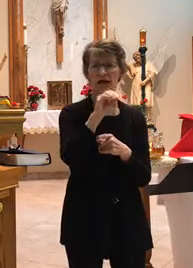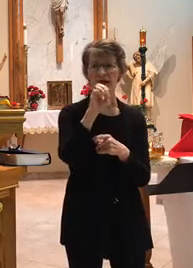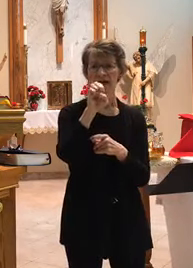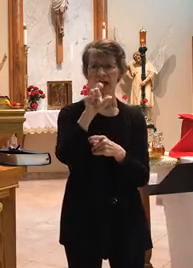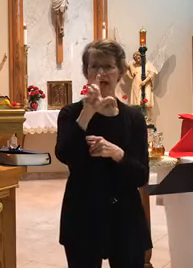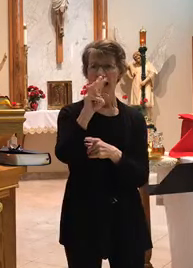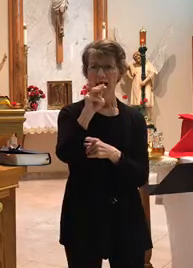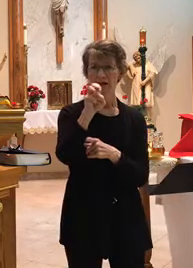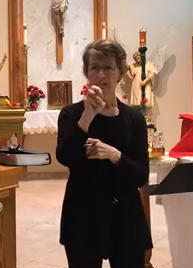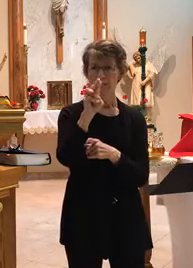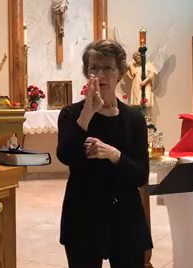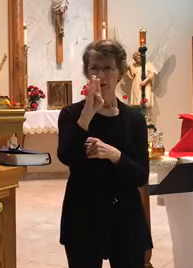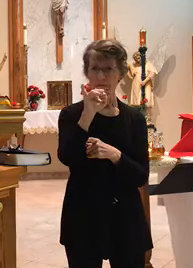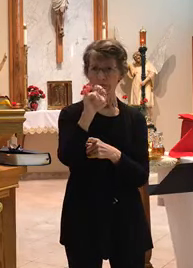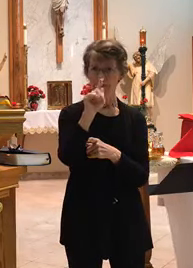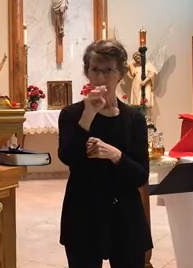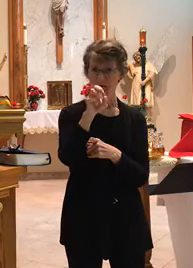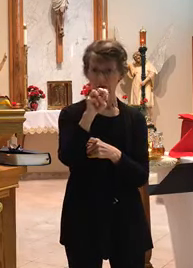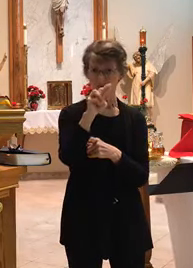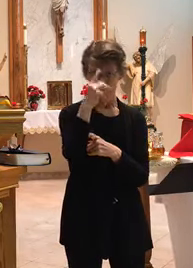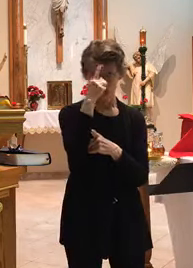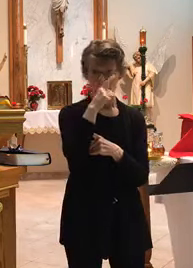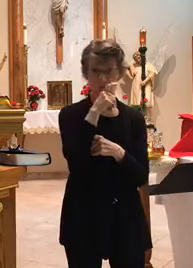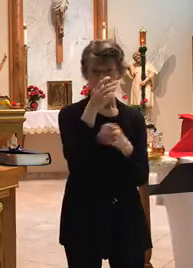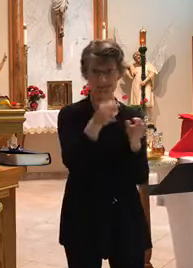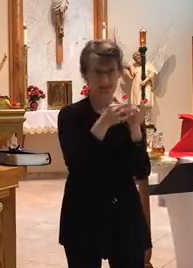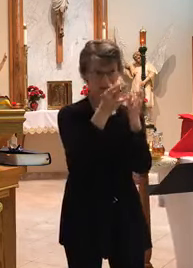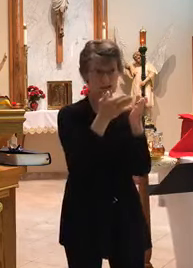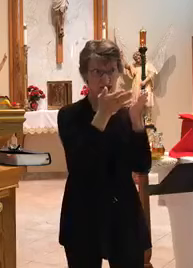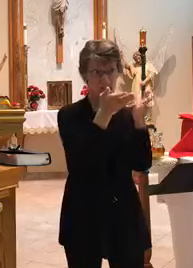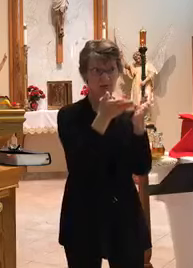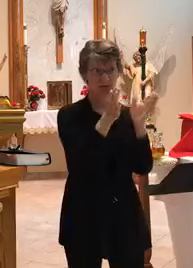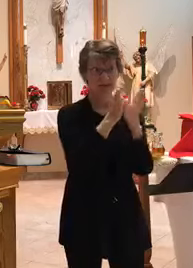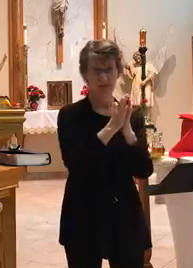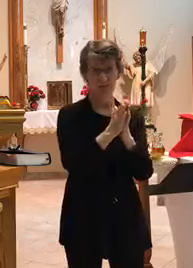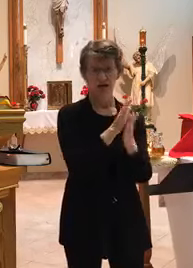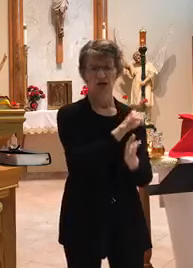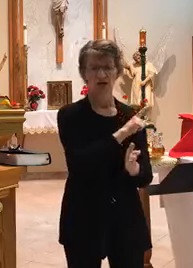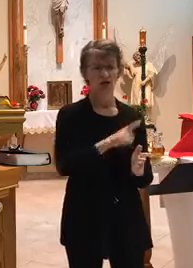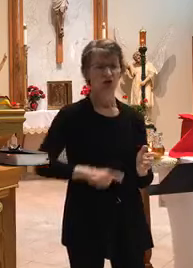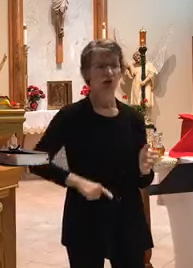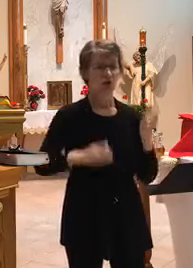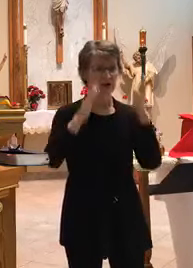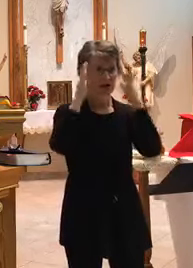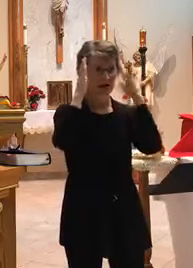being offered, let us pray to the Lord. Lord, hear our prayer.